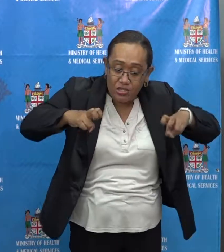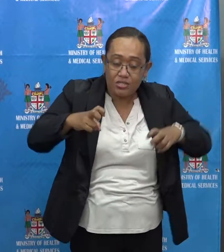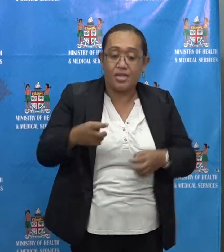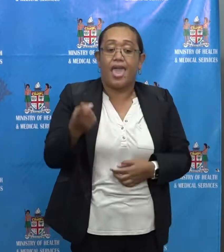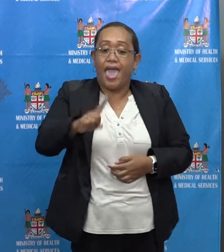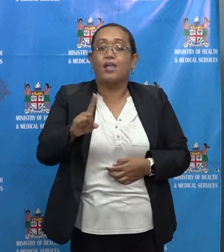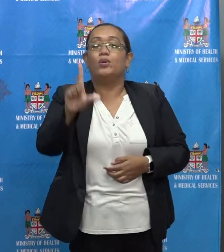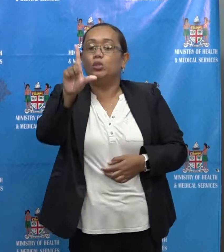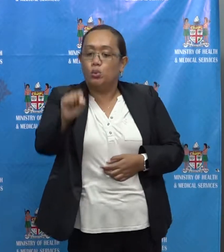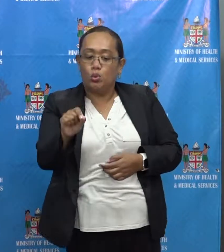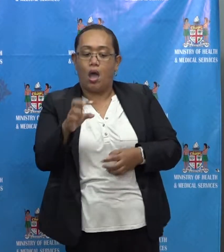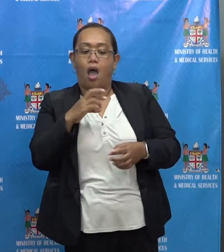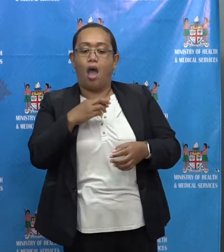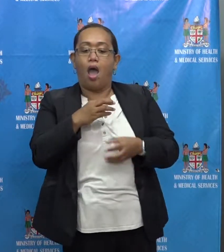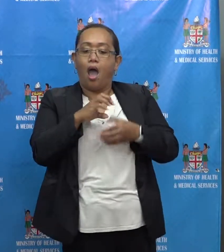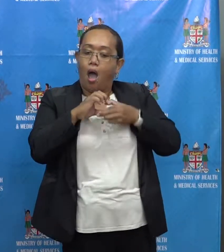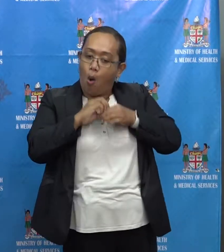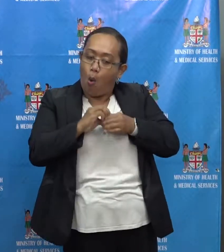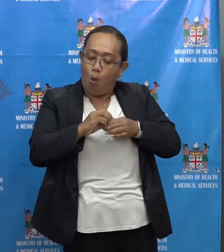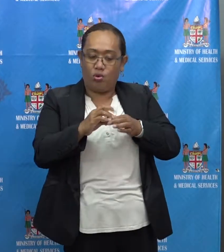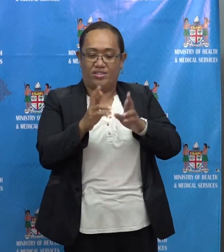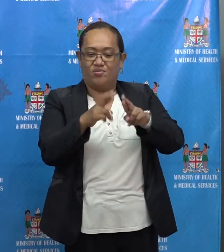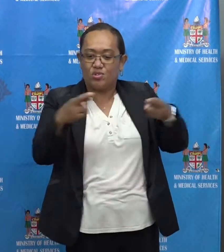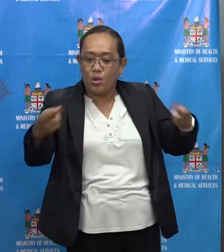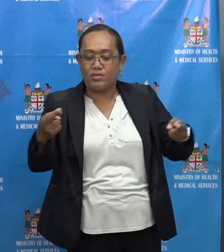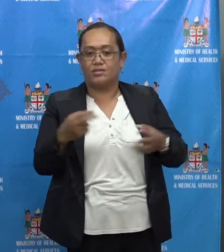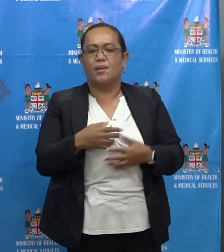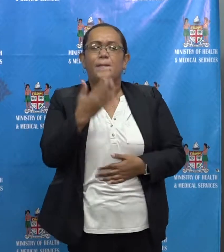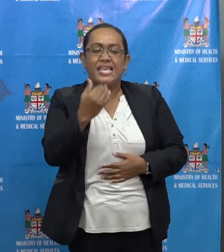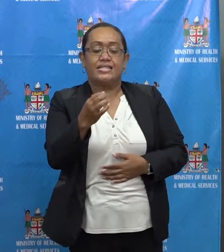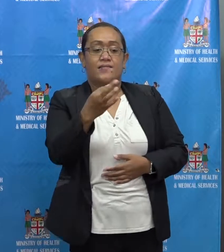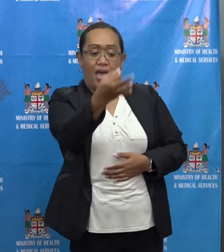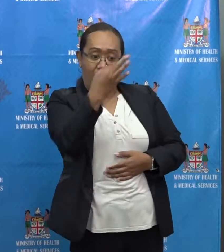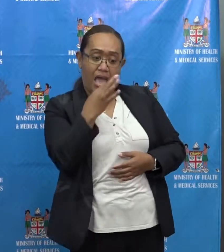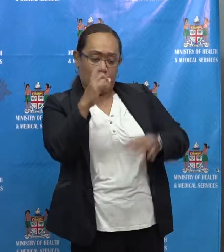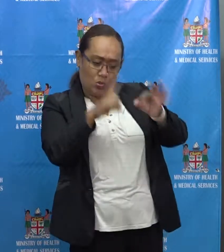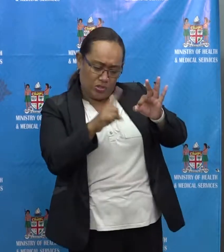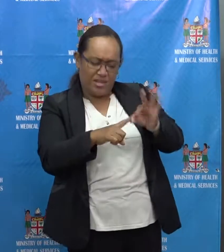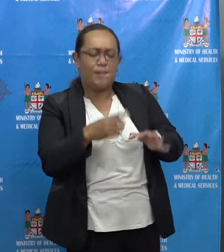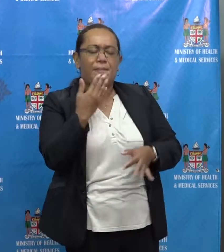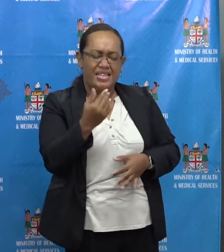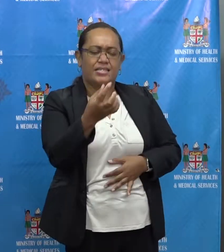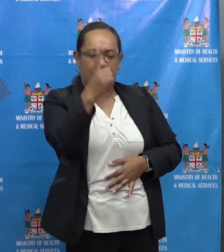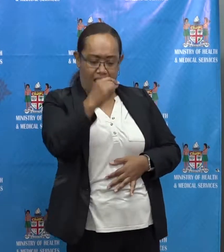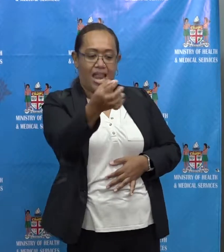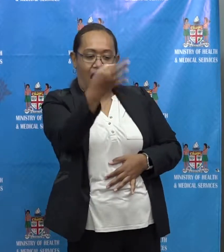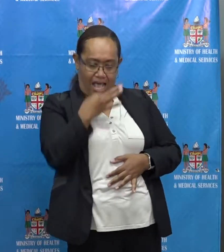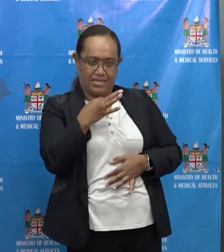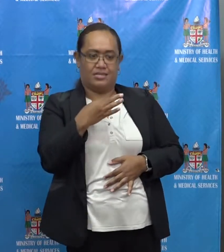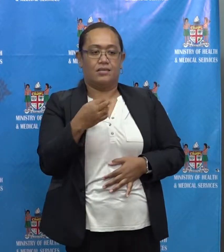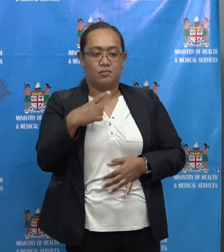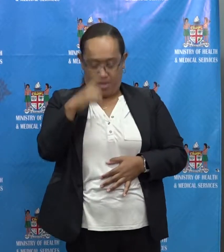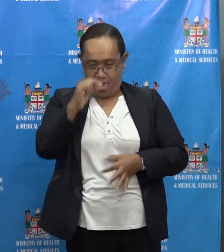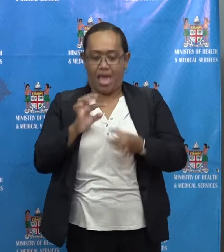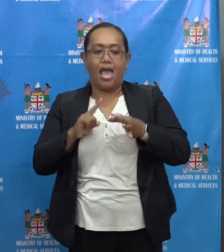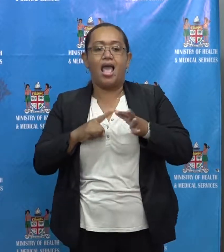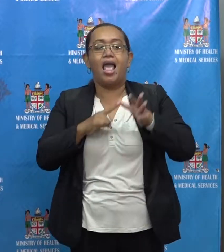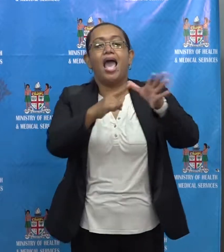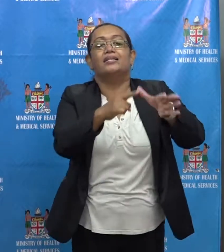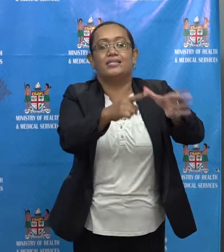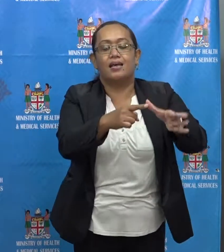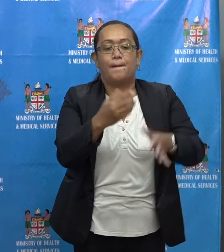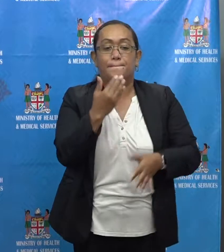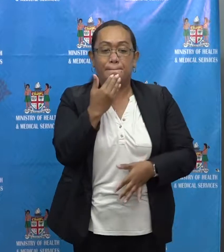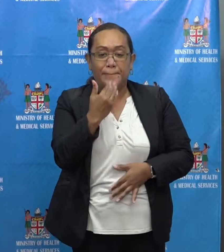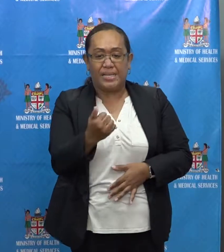difference. So if you have a question to ask, sure, you ask it, I'll answer it. But